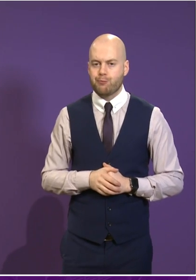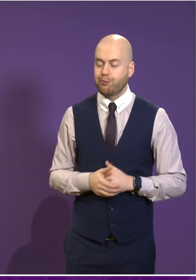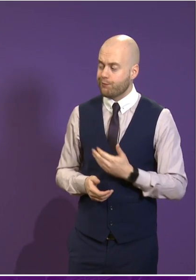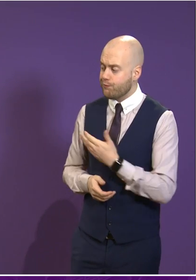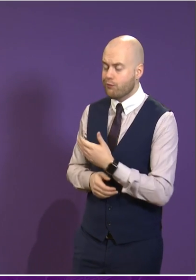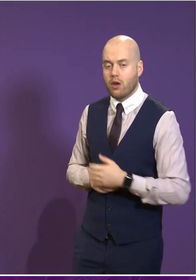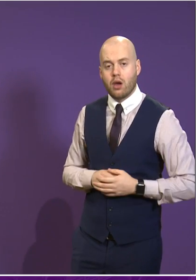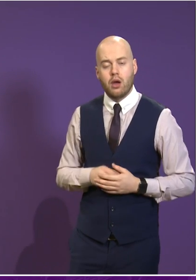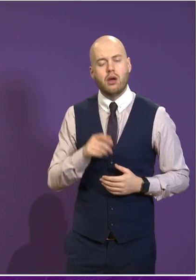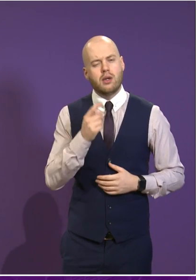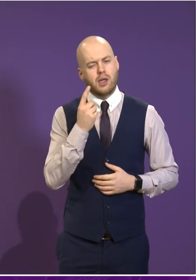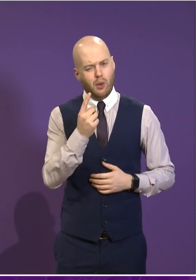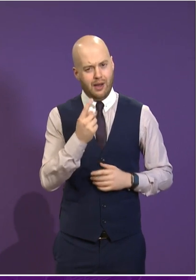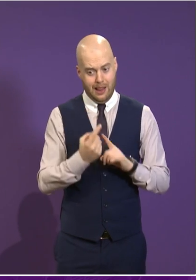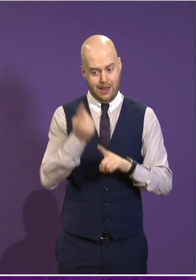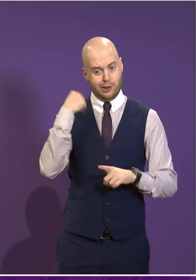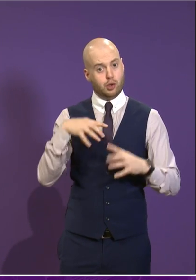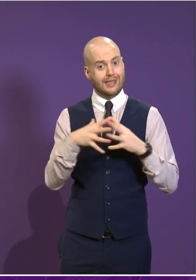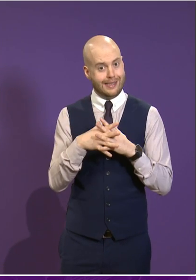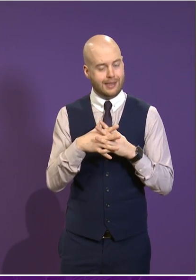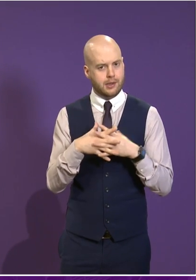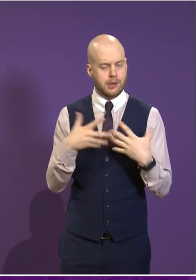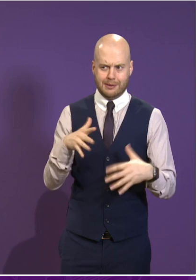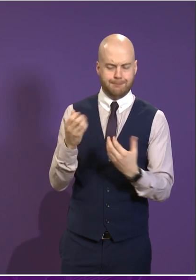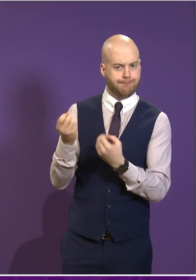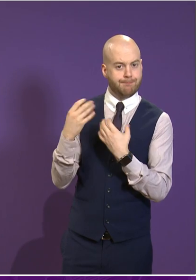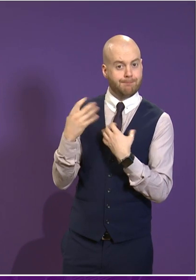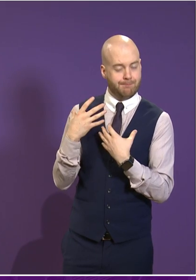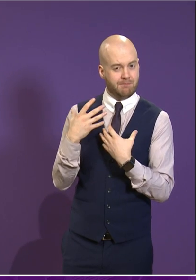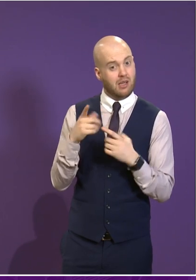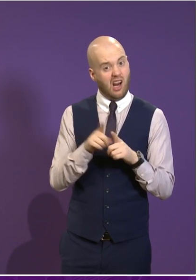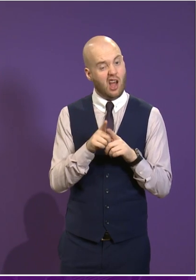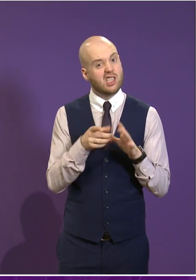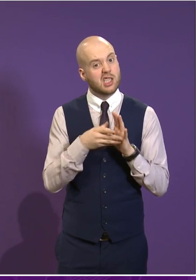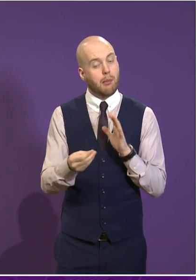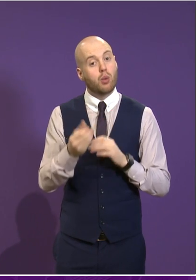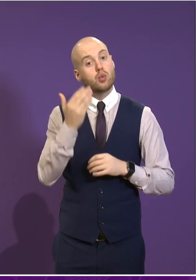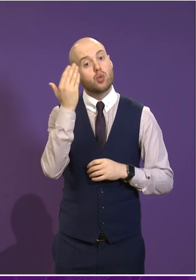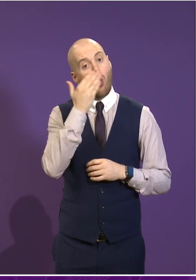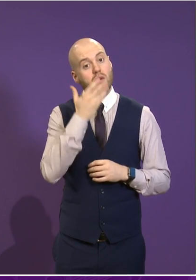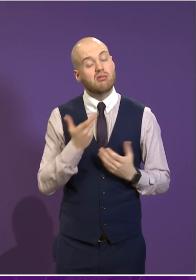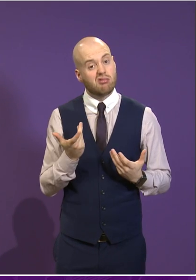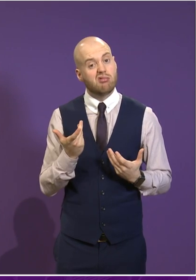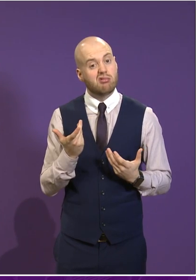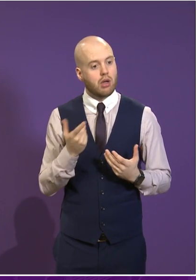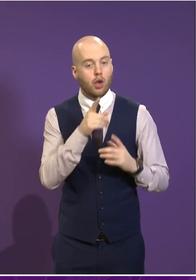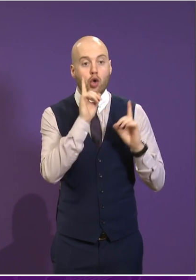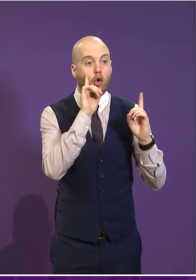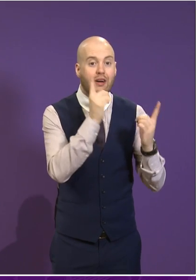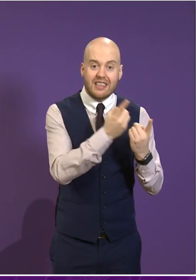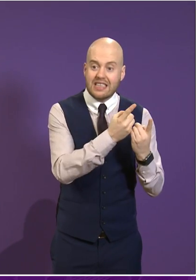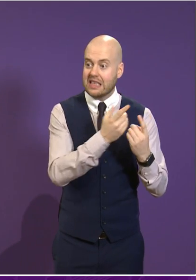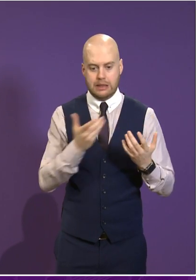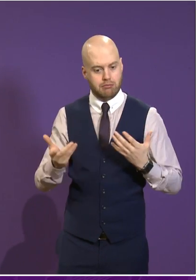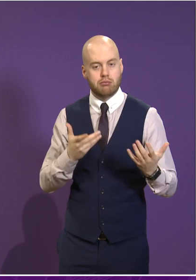the week before was about the differences even between schools within and faculties within universities as